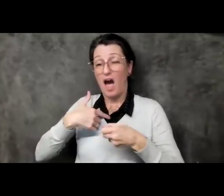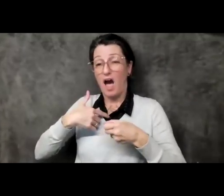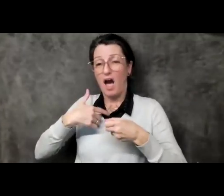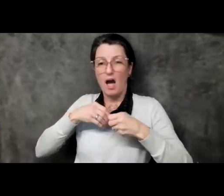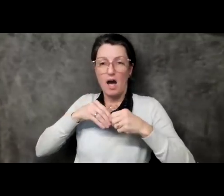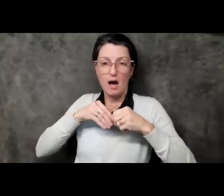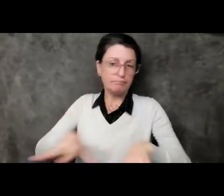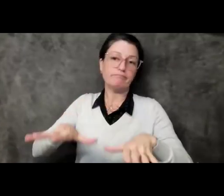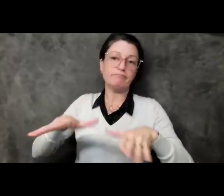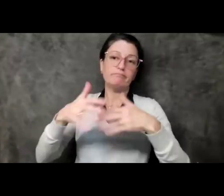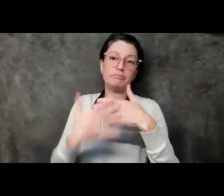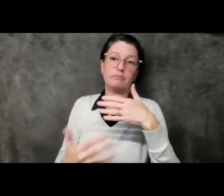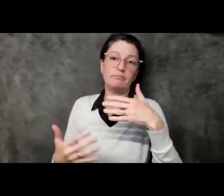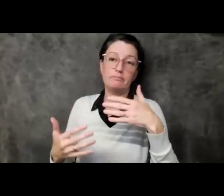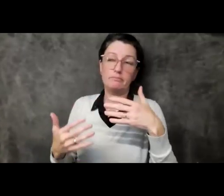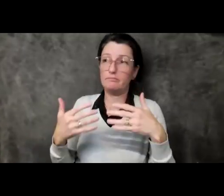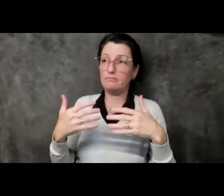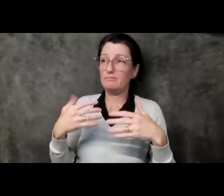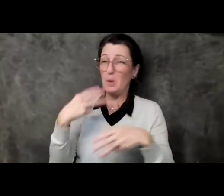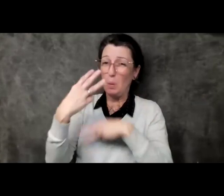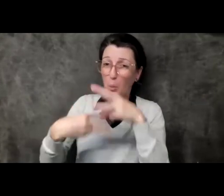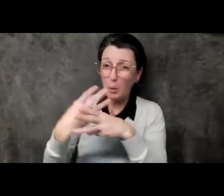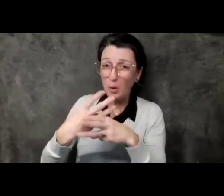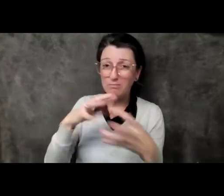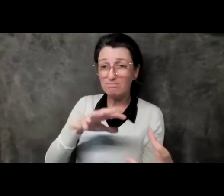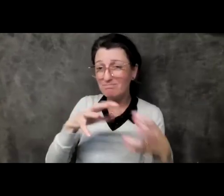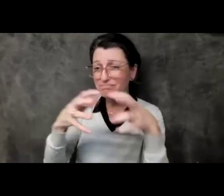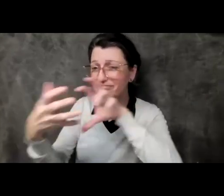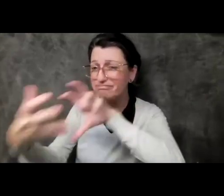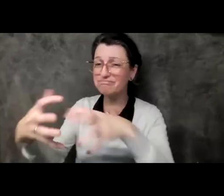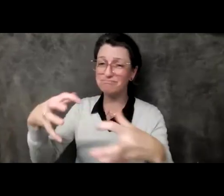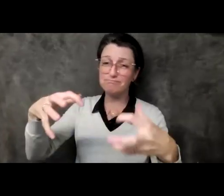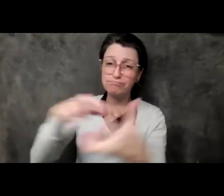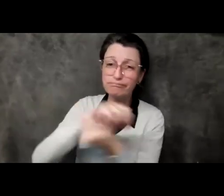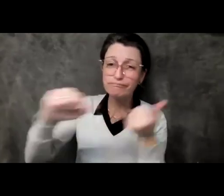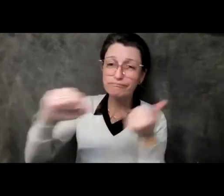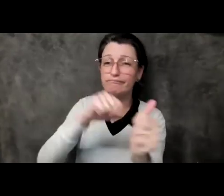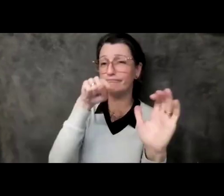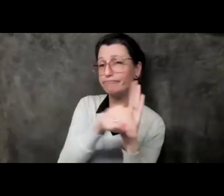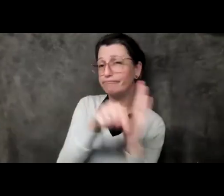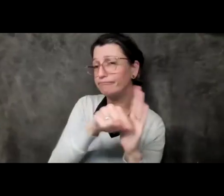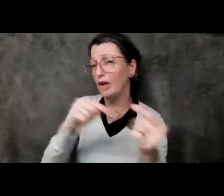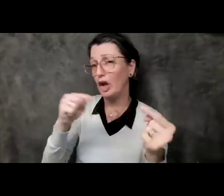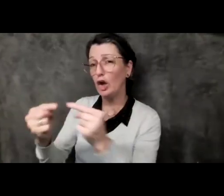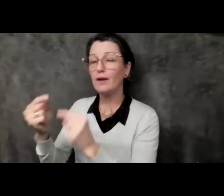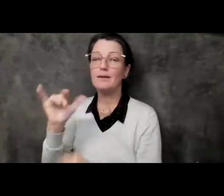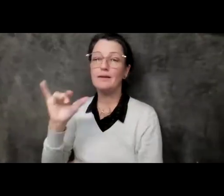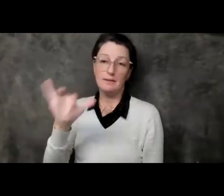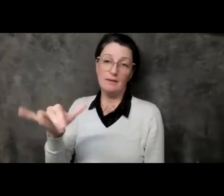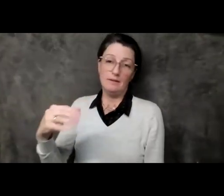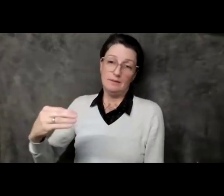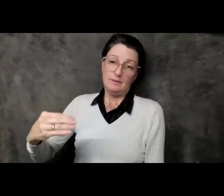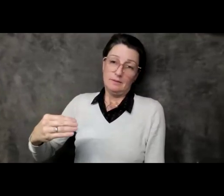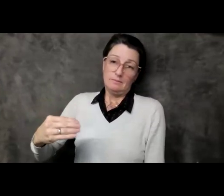then just everything that's going on in the world about everybody that's being hurt, everybody that's being bloodied, right? So it all kind of